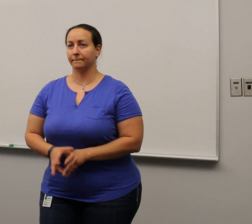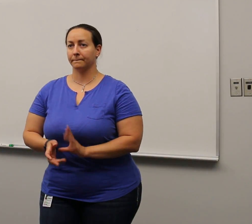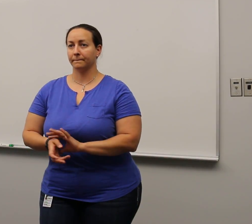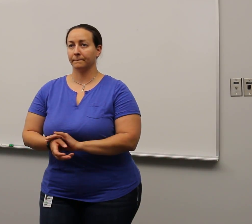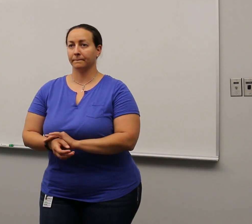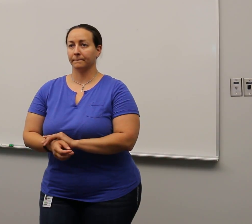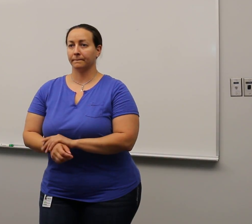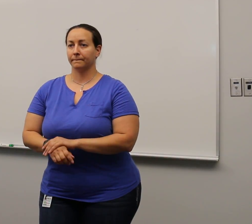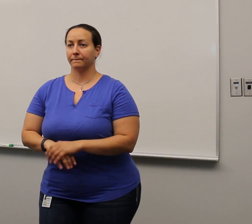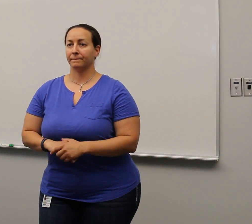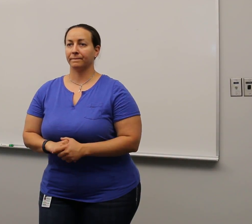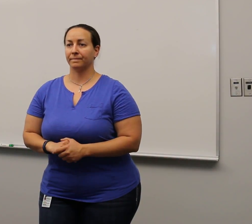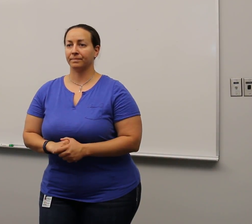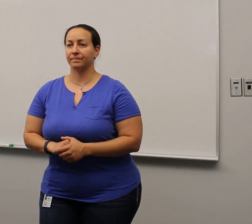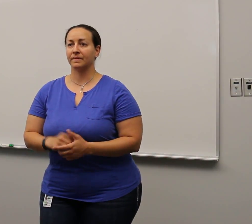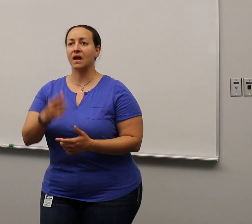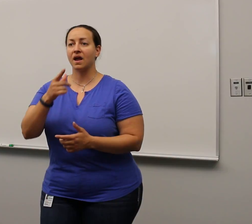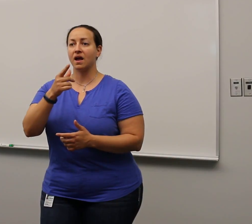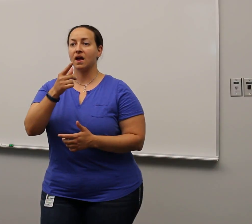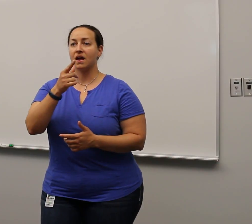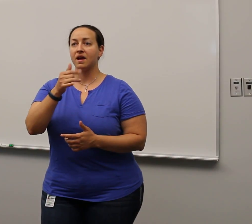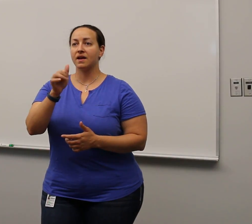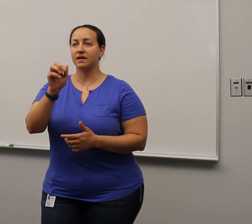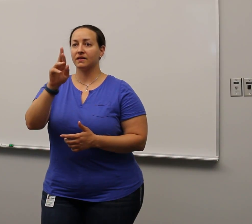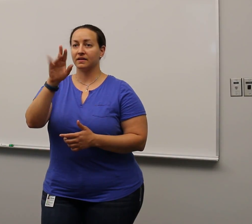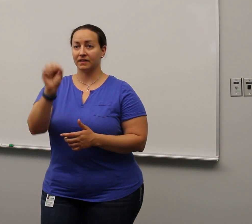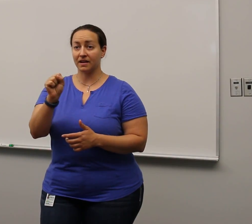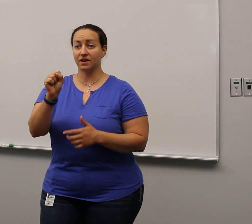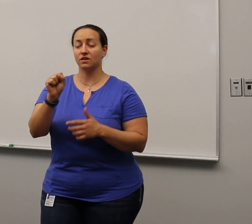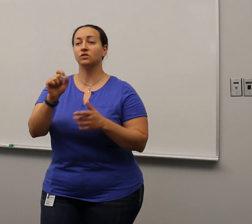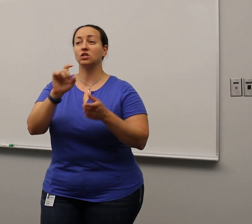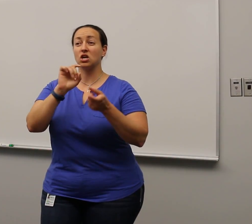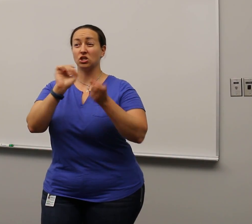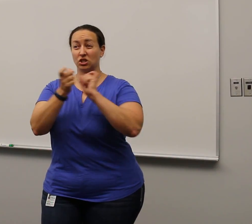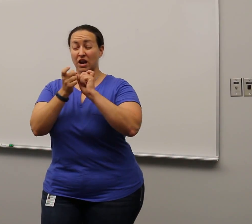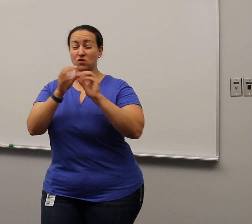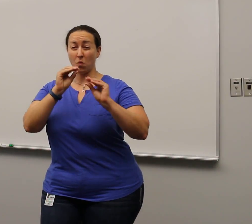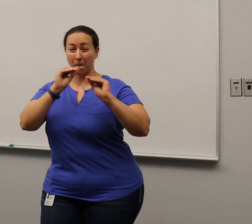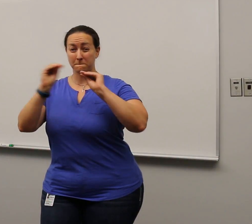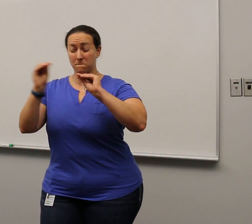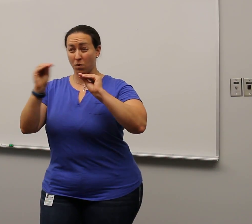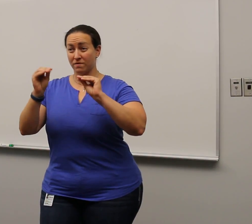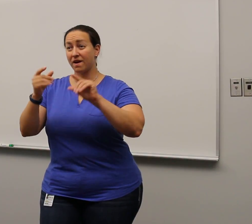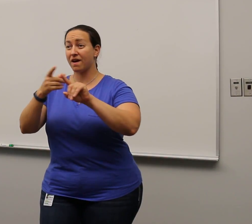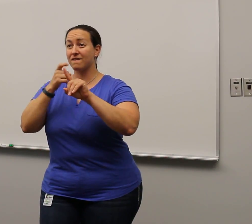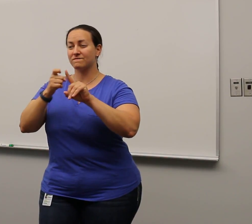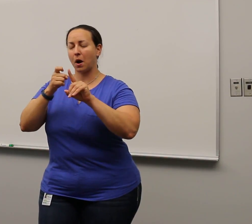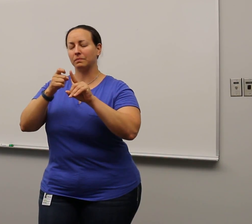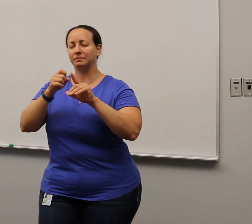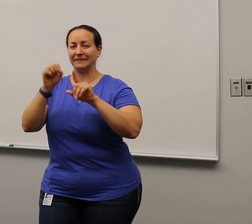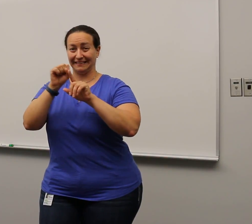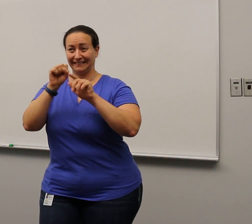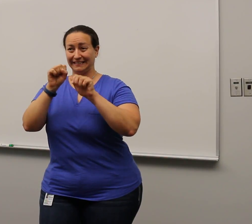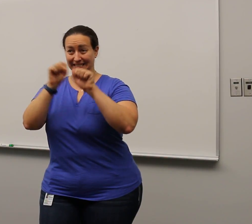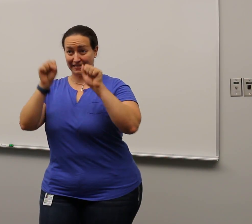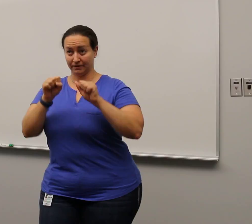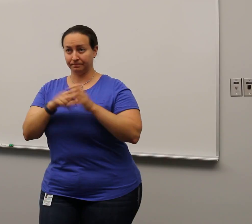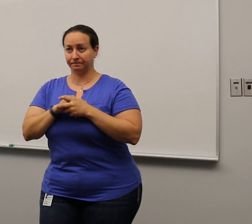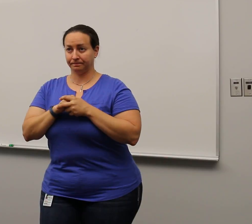In essence, gears change the speed and direction of the movement within a gear system. In this case, we're taking the turning